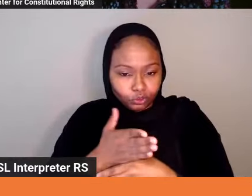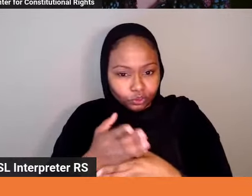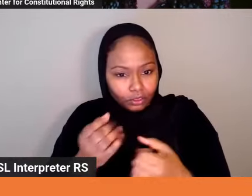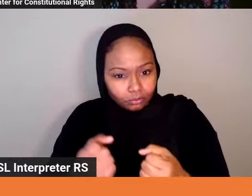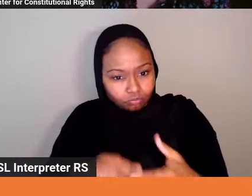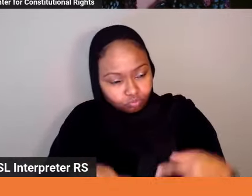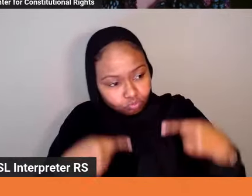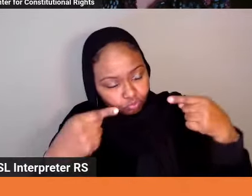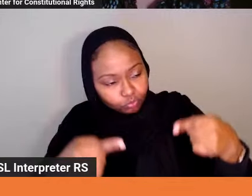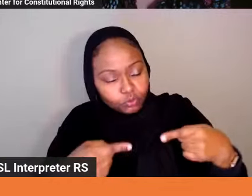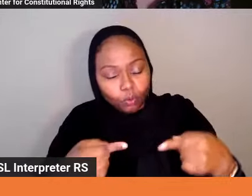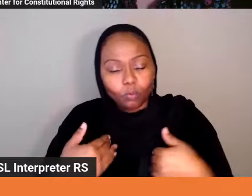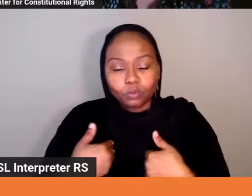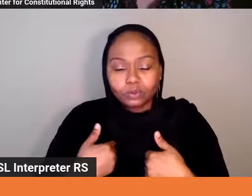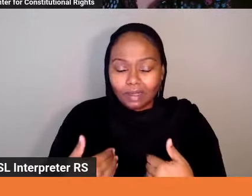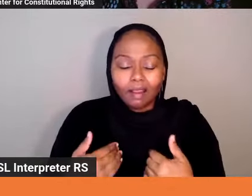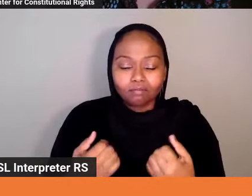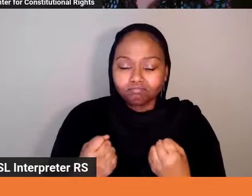powerful advocates.